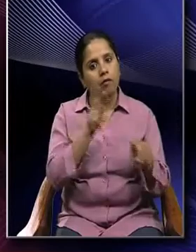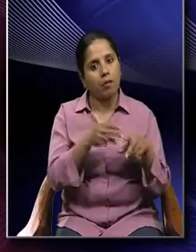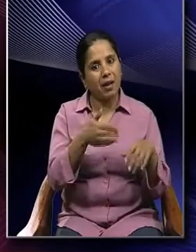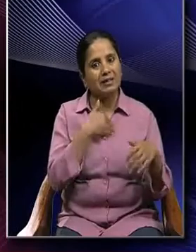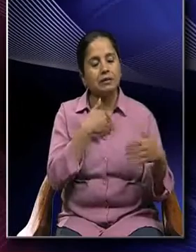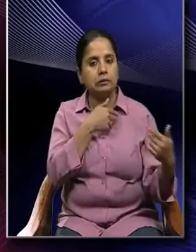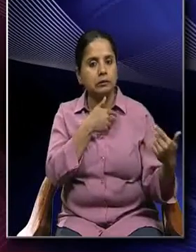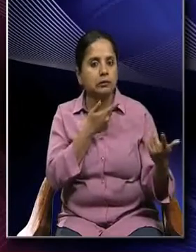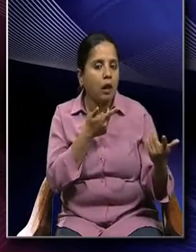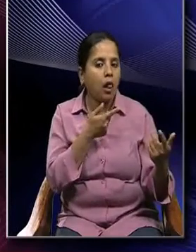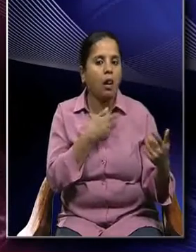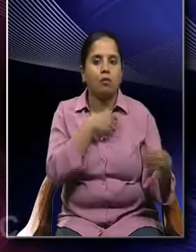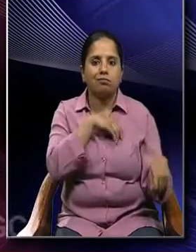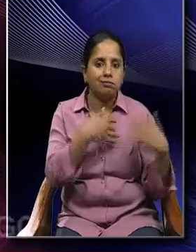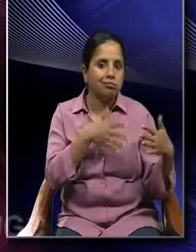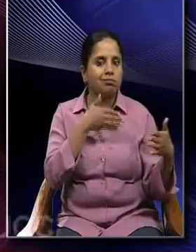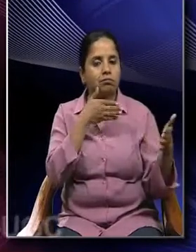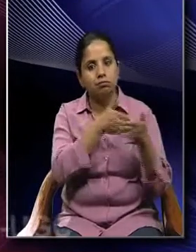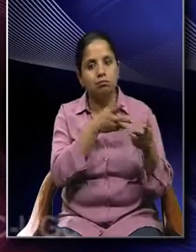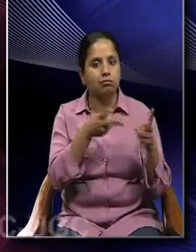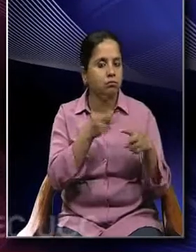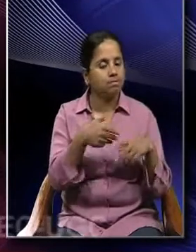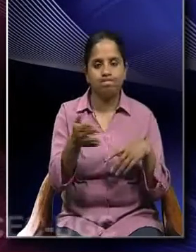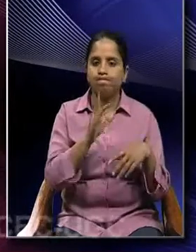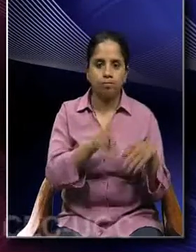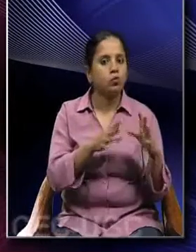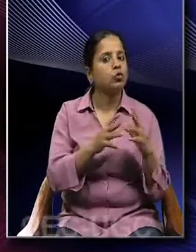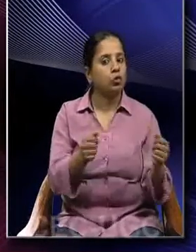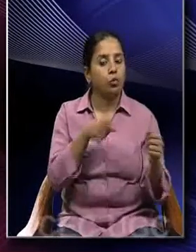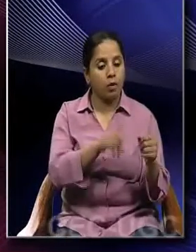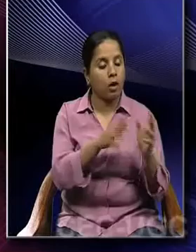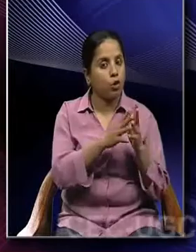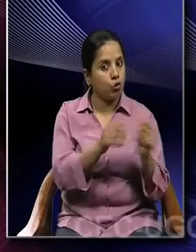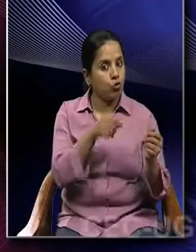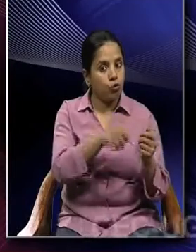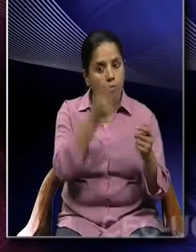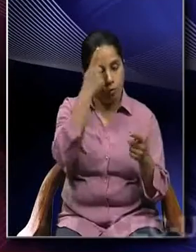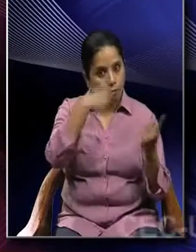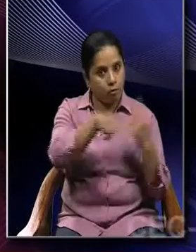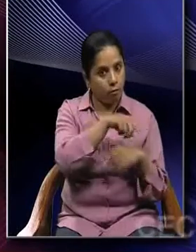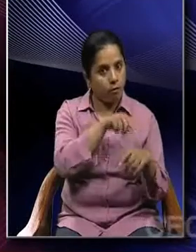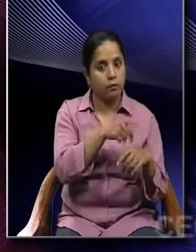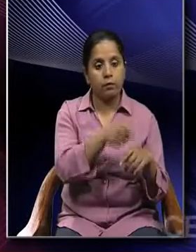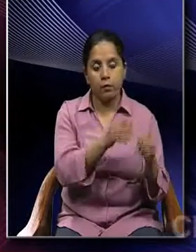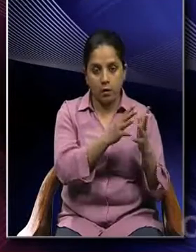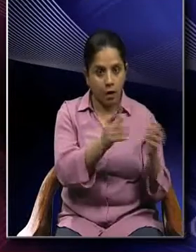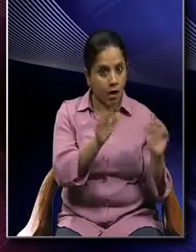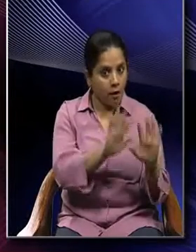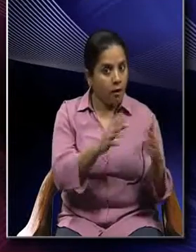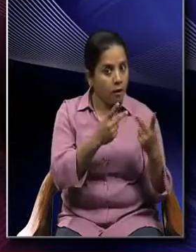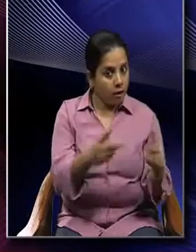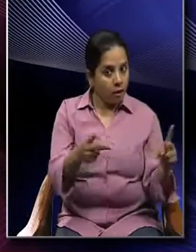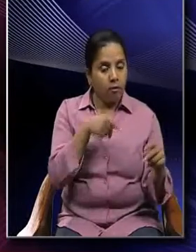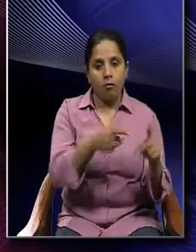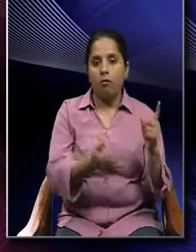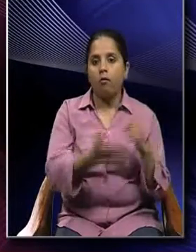struggles. So we have to resolve those conflicts, and the resolution of those conflicts, that